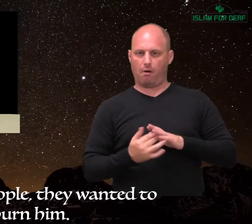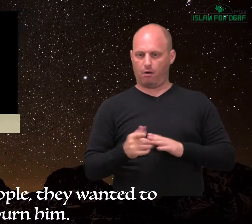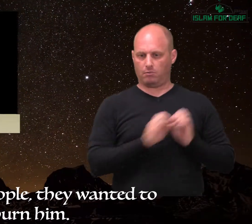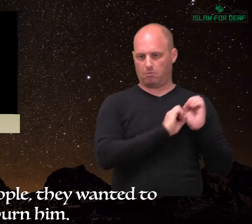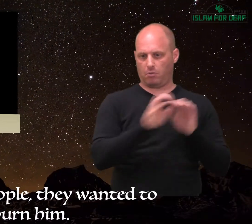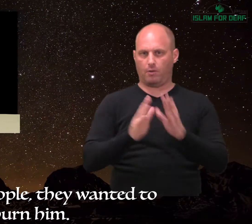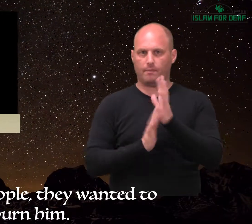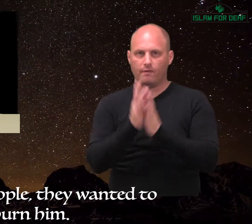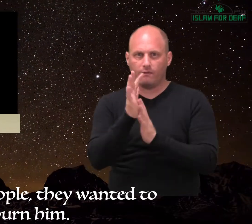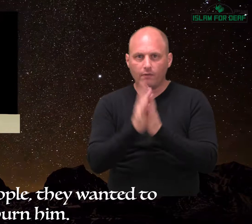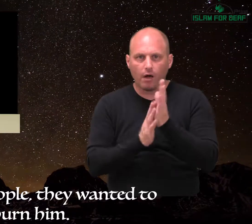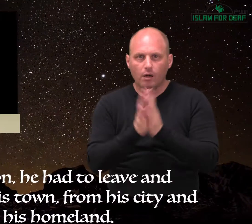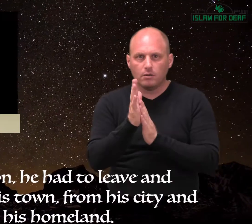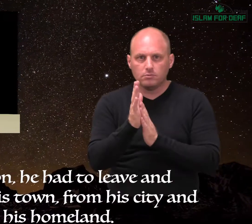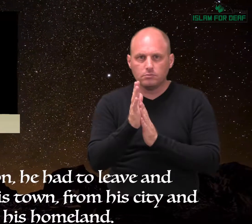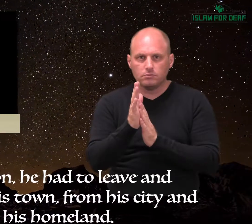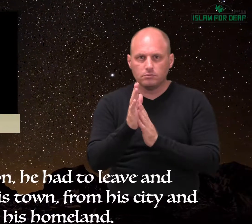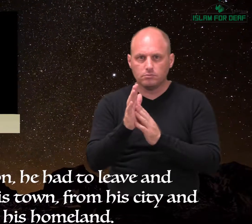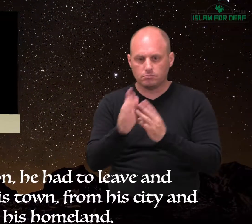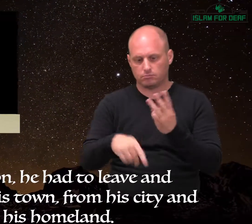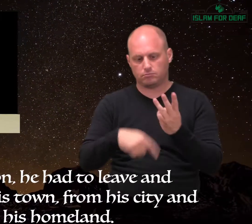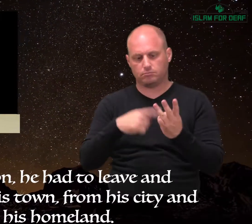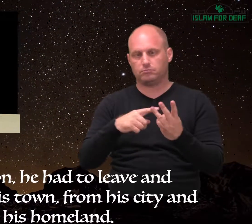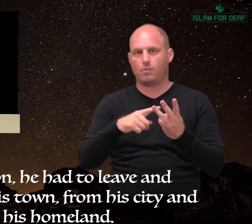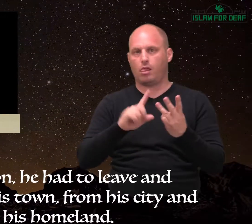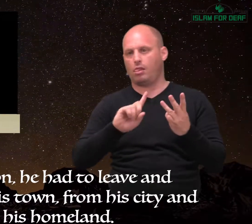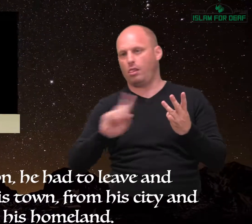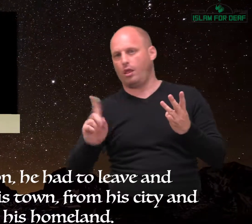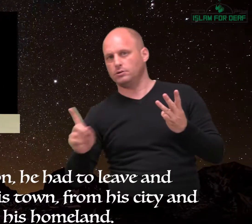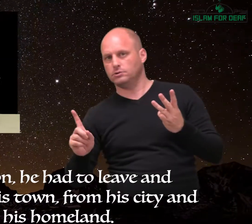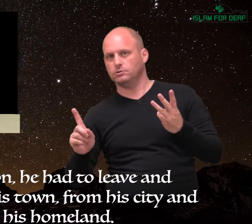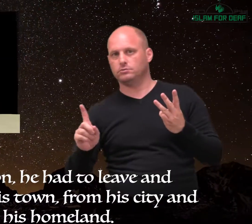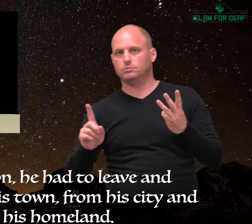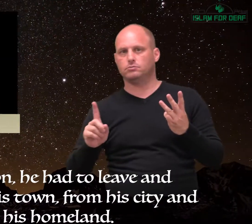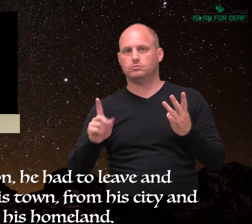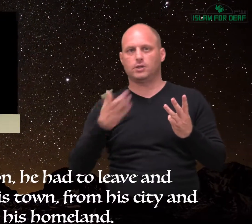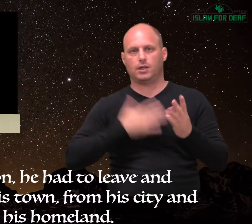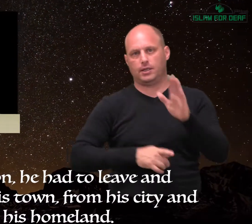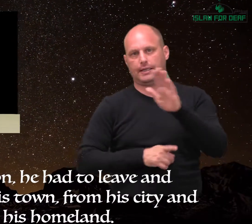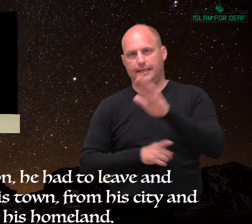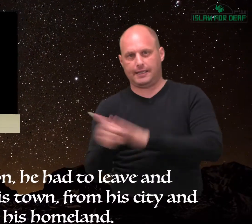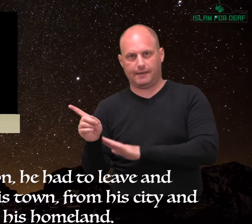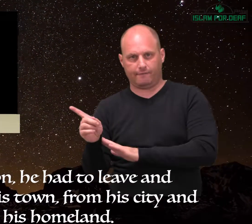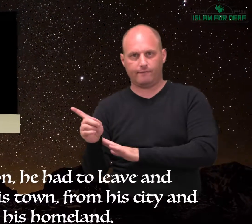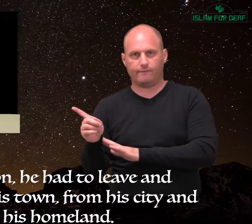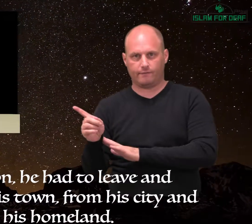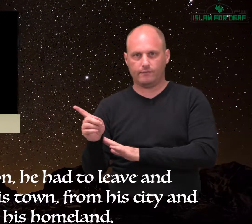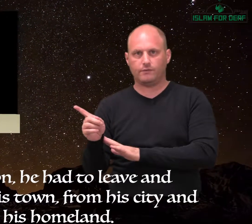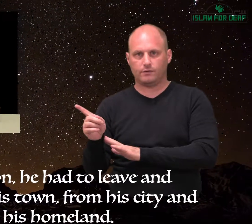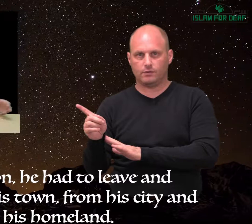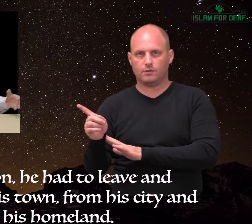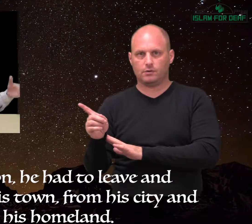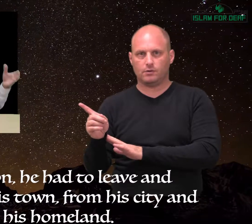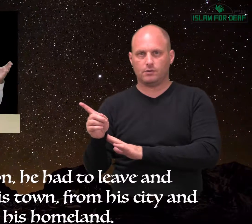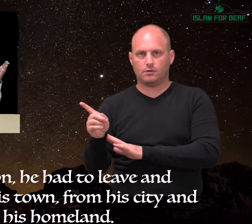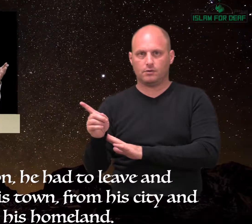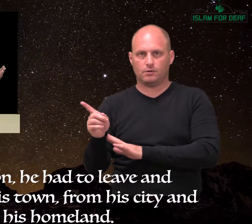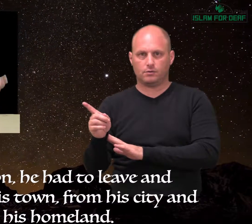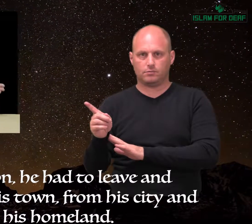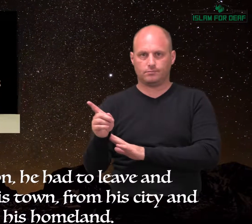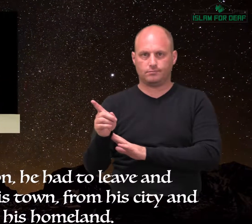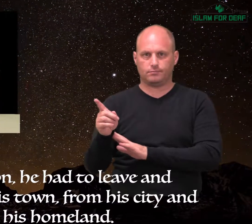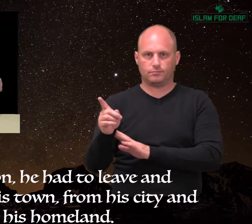And then later on, he had to leave and migrate from his